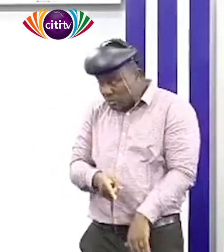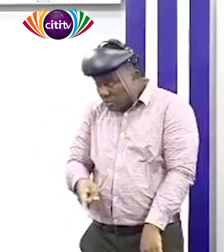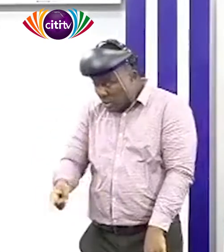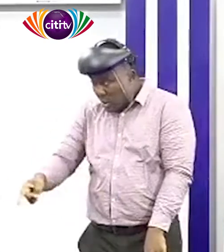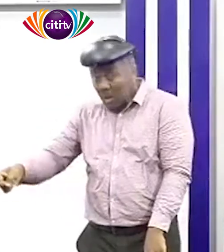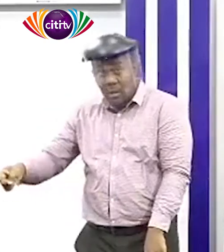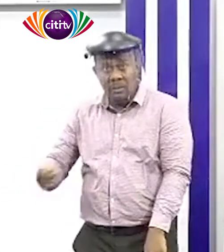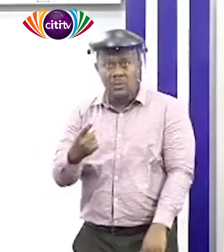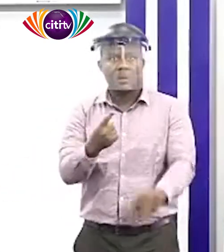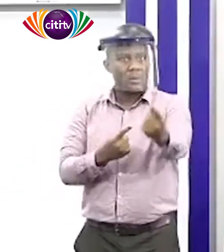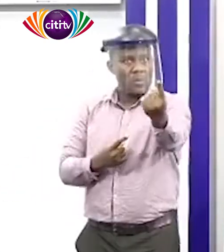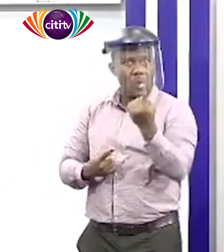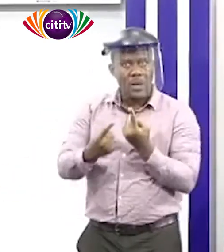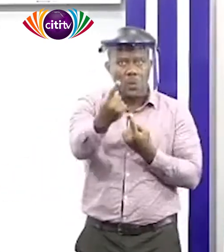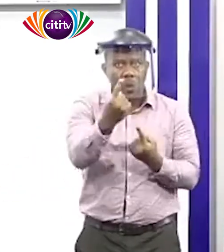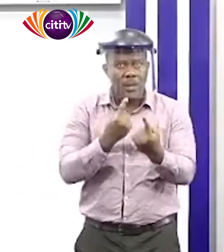of crowding at the entrance.